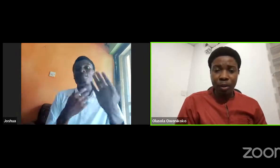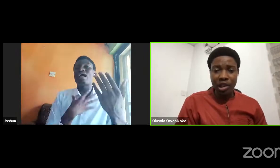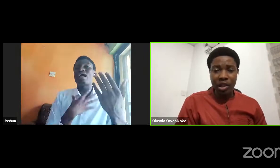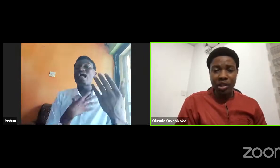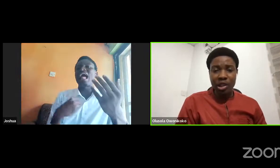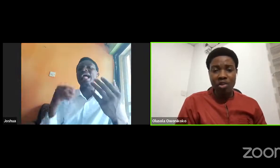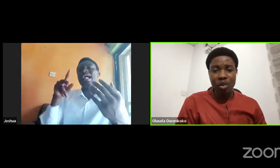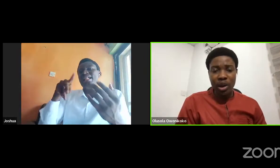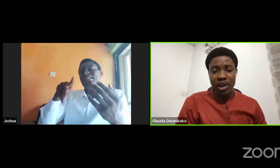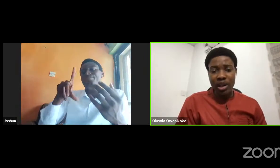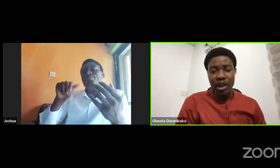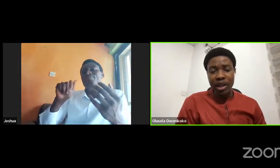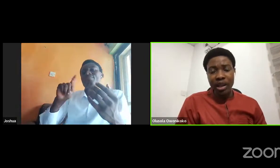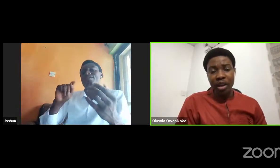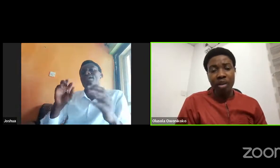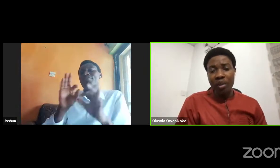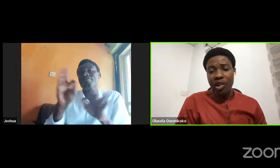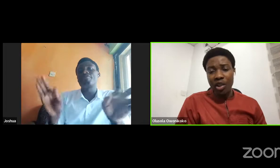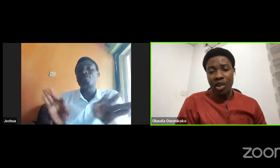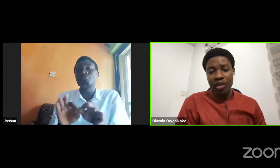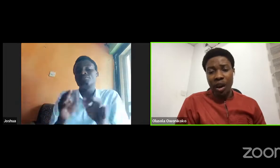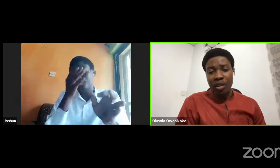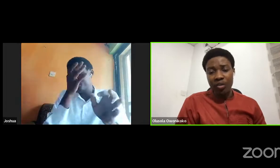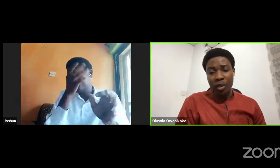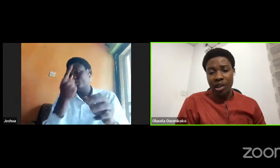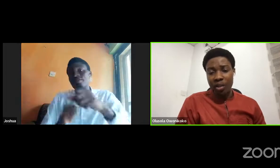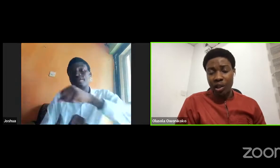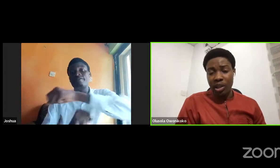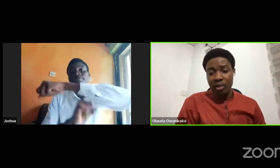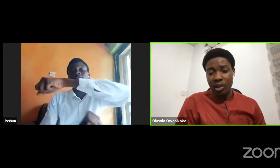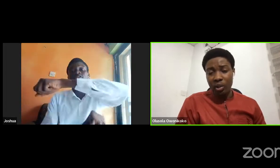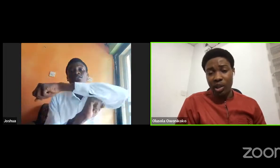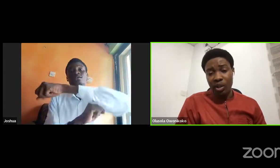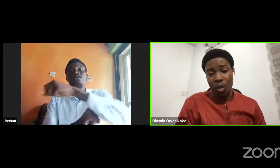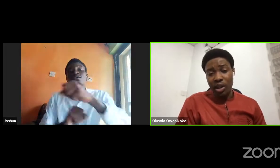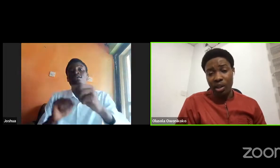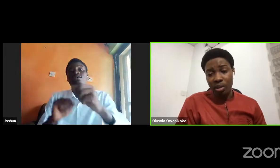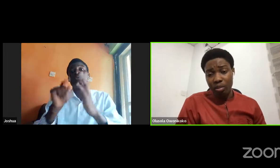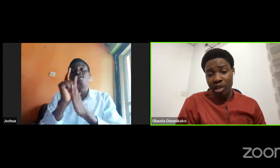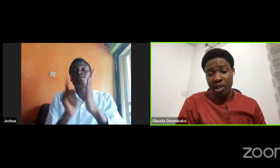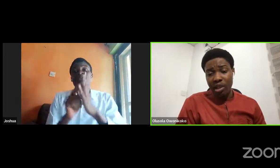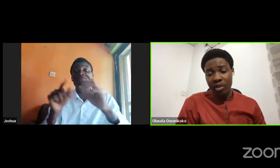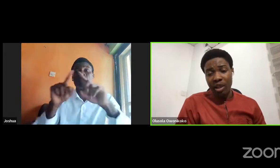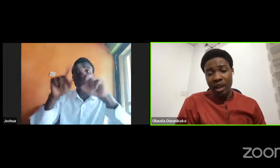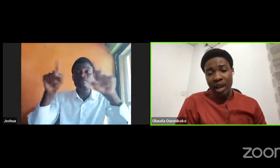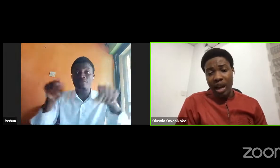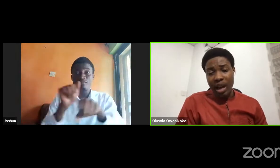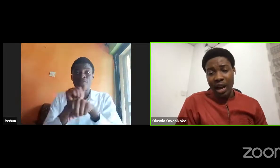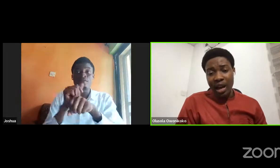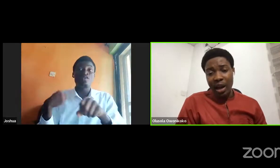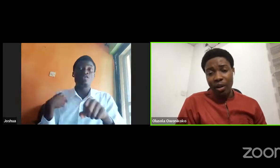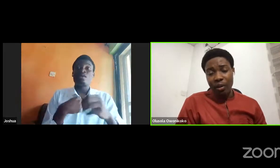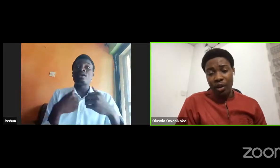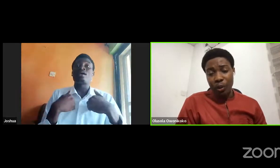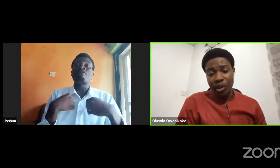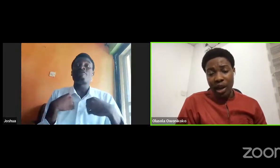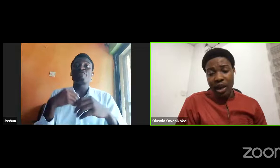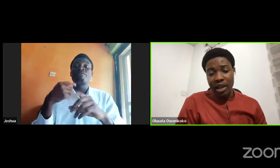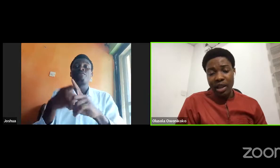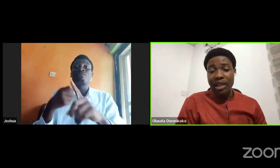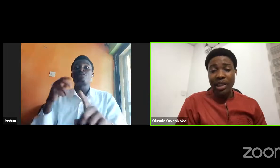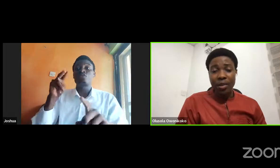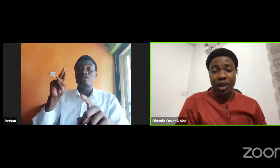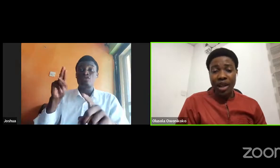on a global scale is the UN Convention on the Rights of Persons with Disabilities, which is quite comprehensive, and of course,